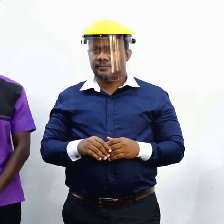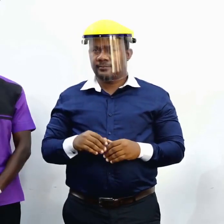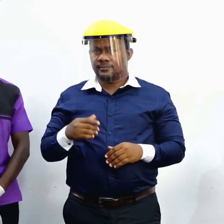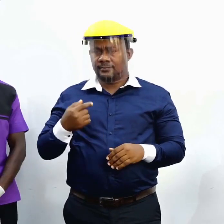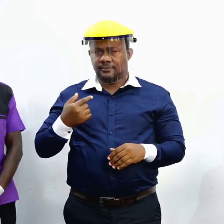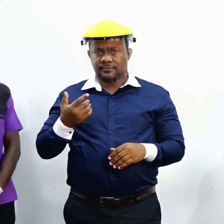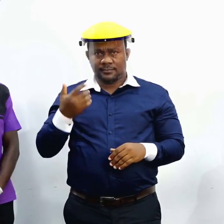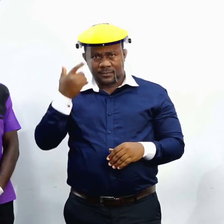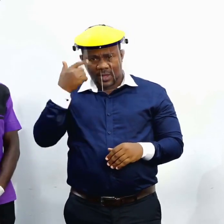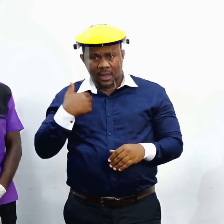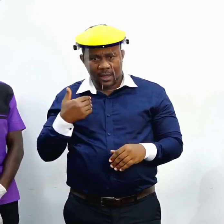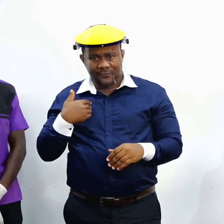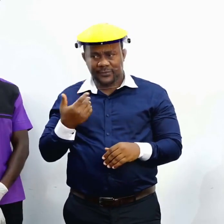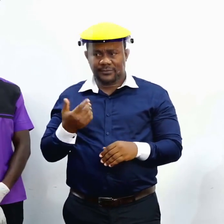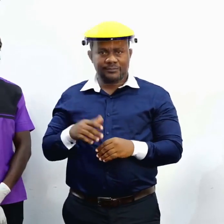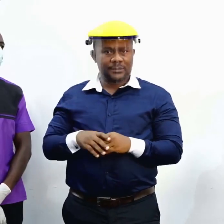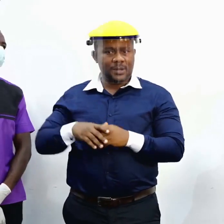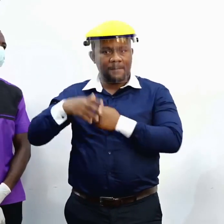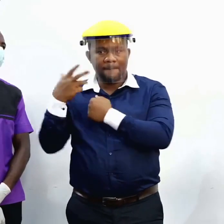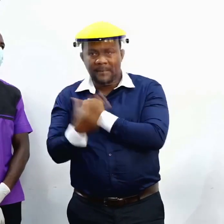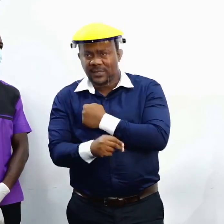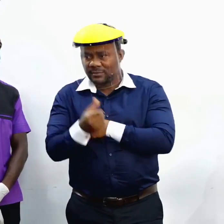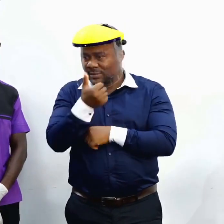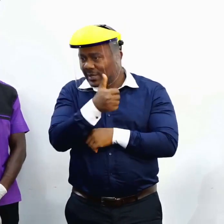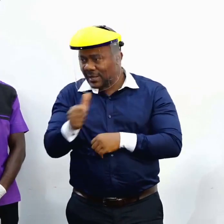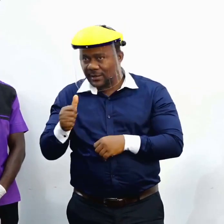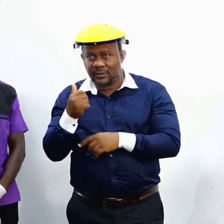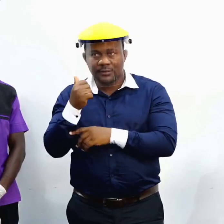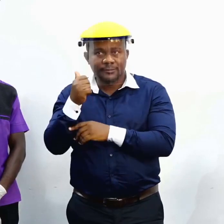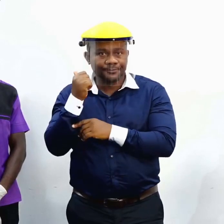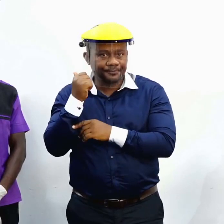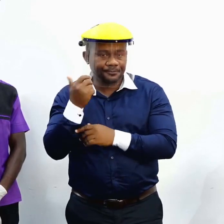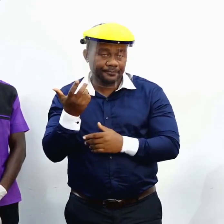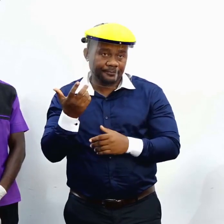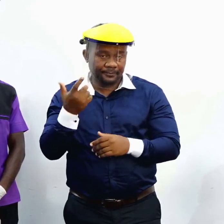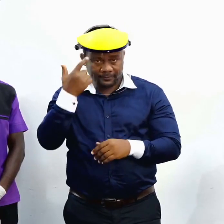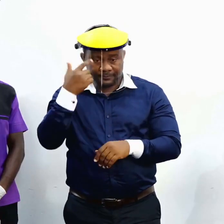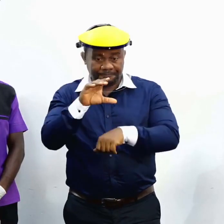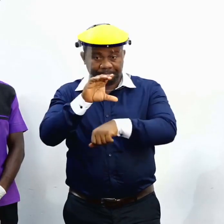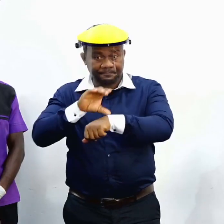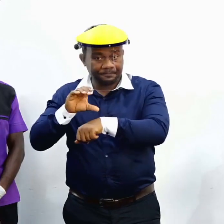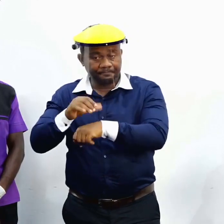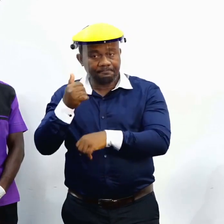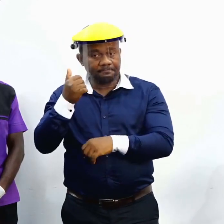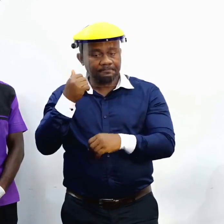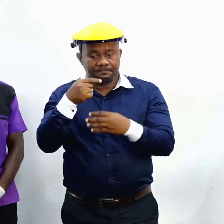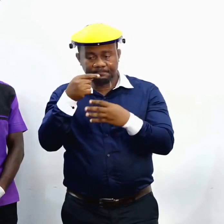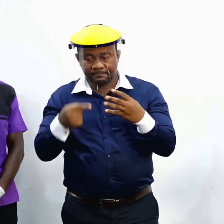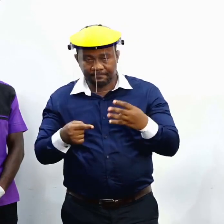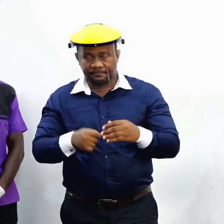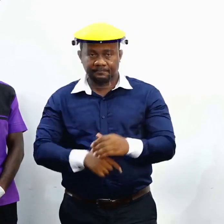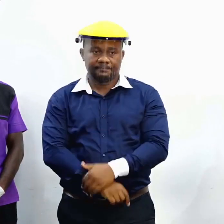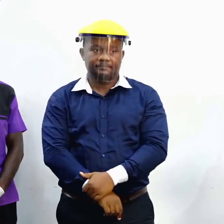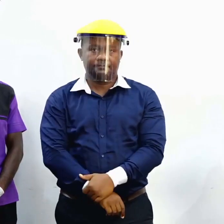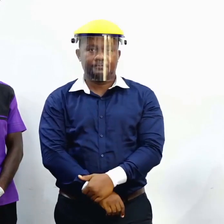sanctions meted out to those breaking the... Sanctions for churches? Yes, sanctions for churches. Go ahead.